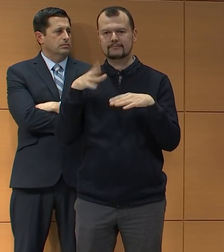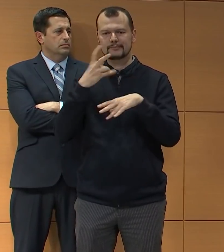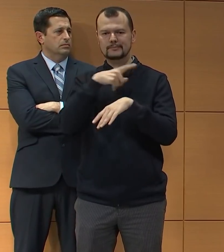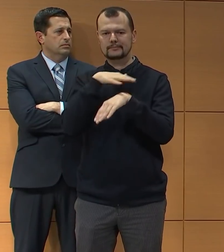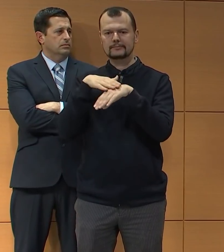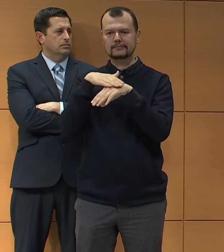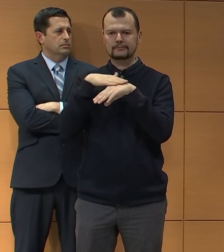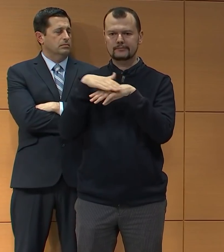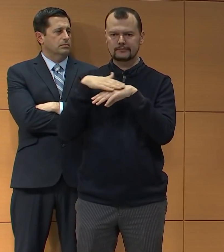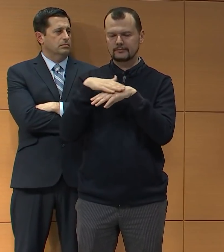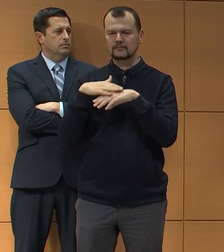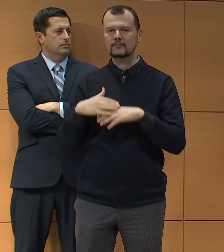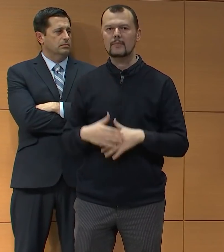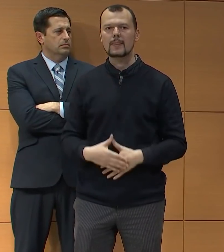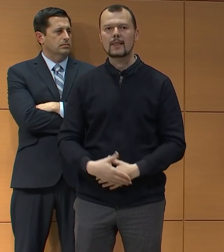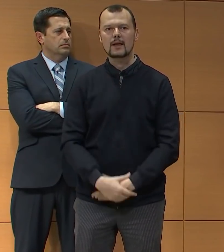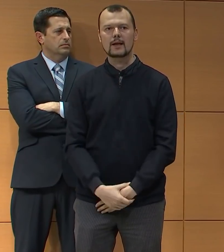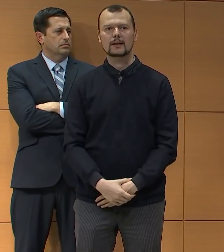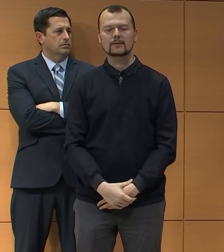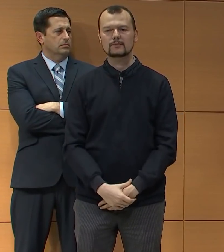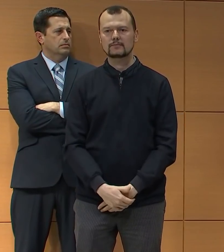whom